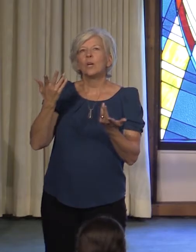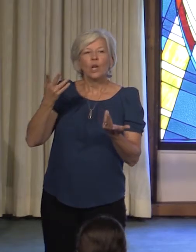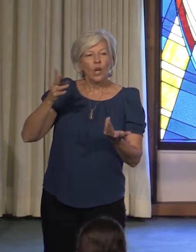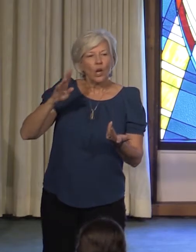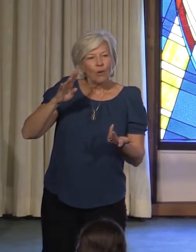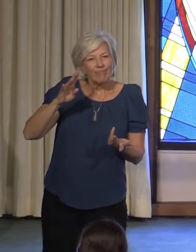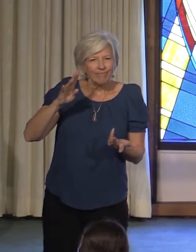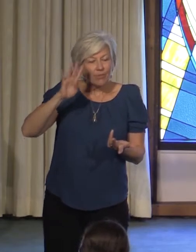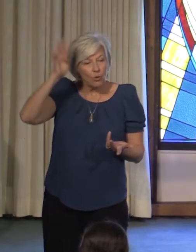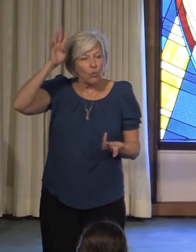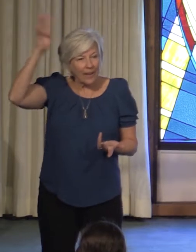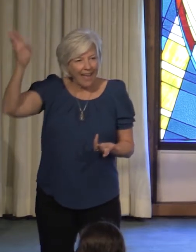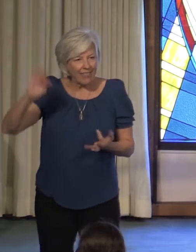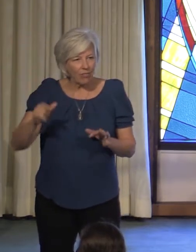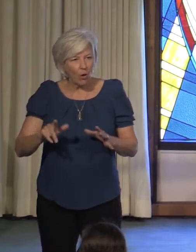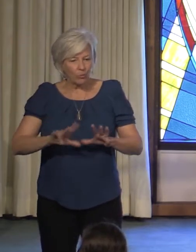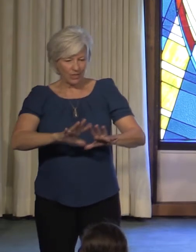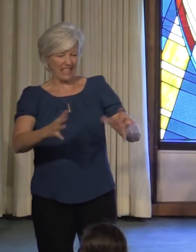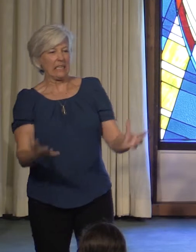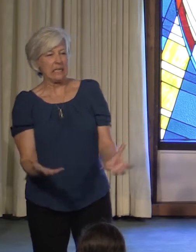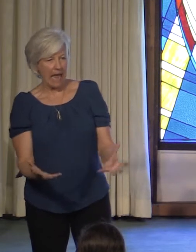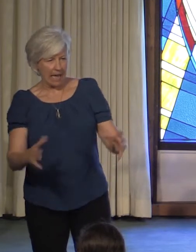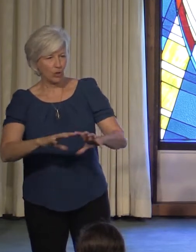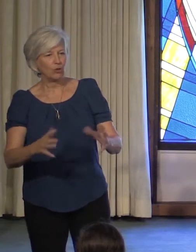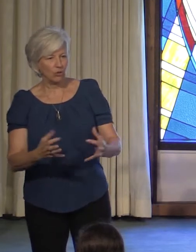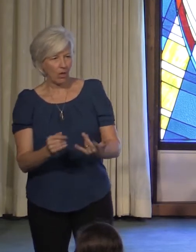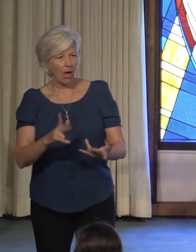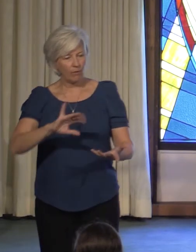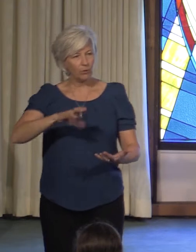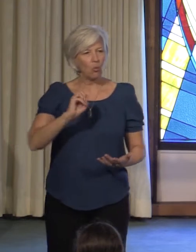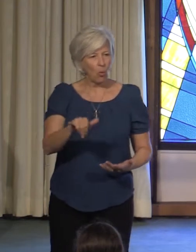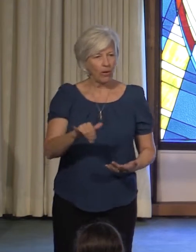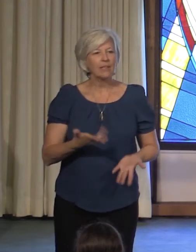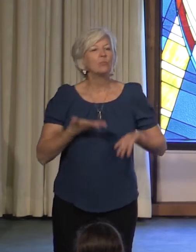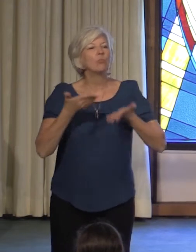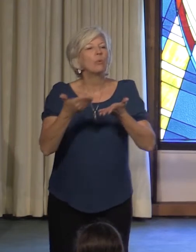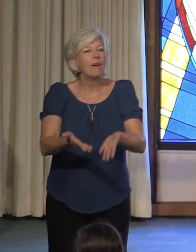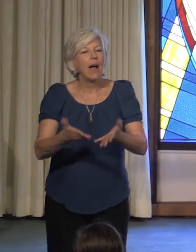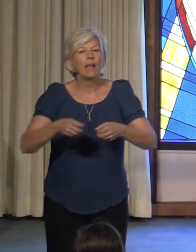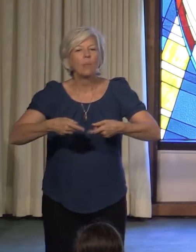containers for joy is to provide opportunities for people to be of service.